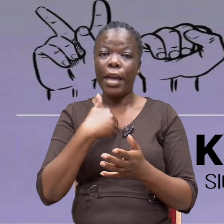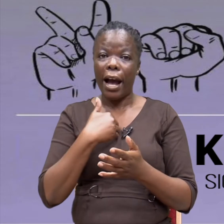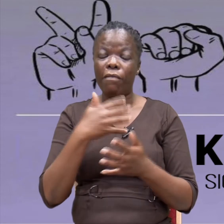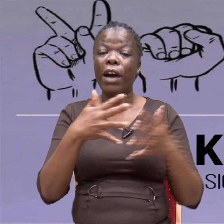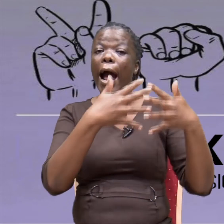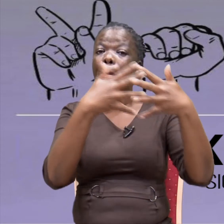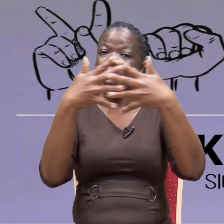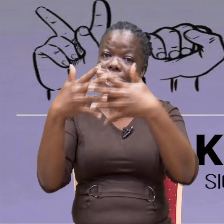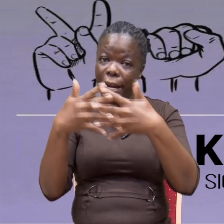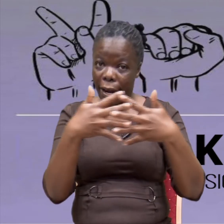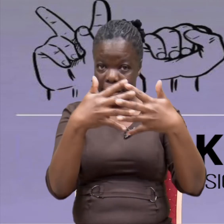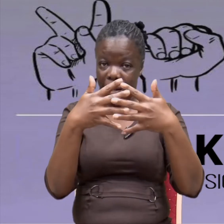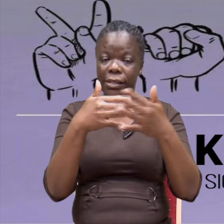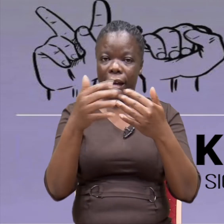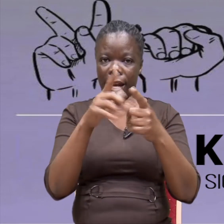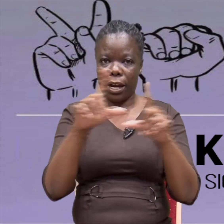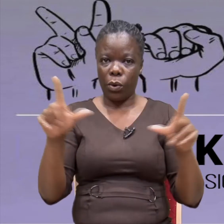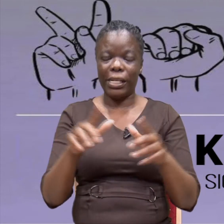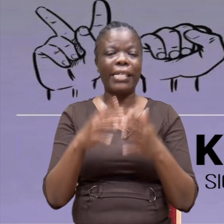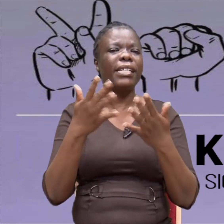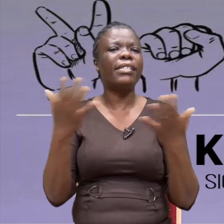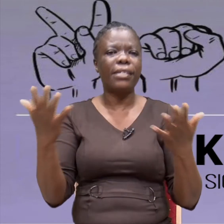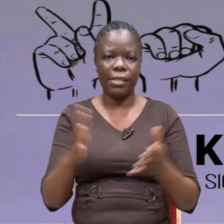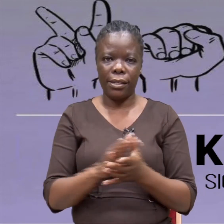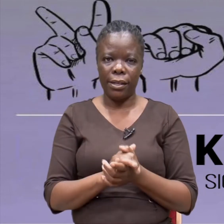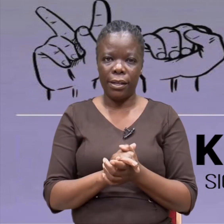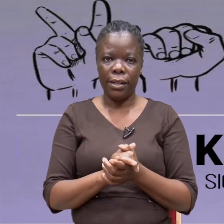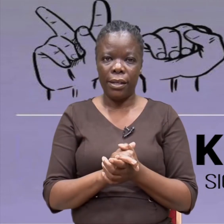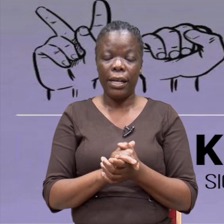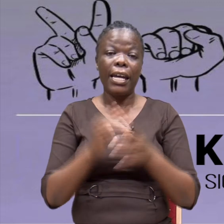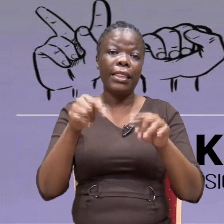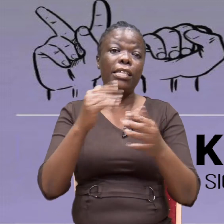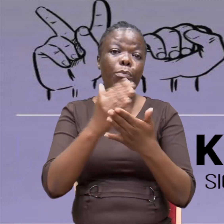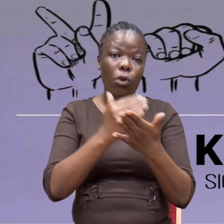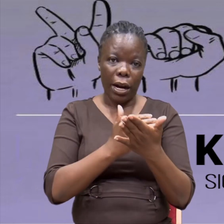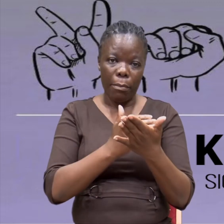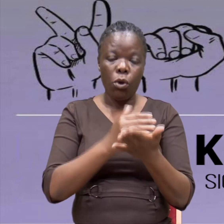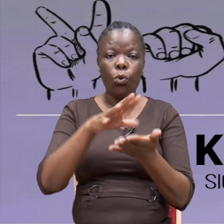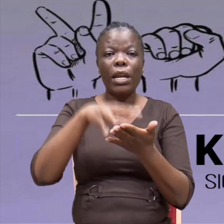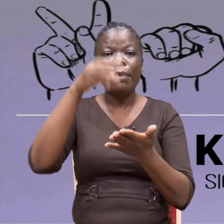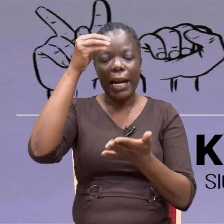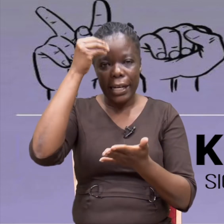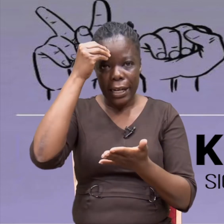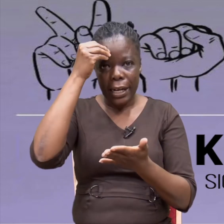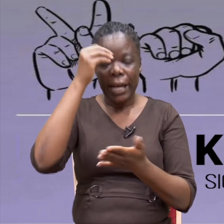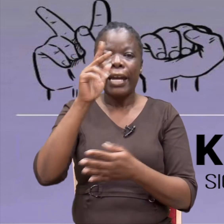have American Sign Language and etc. In this program, we'll be learning